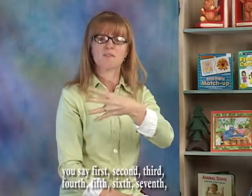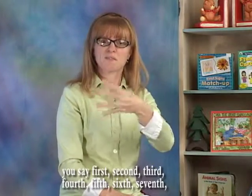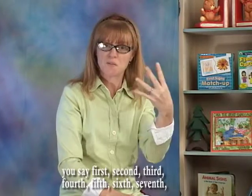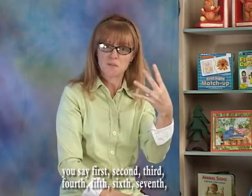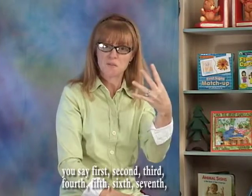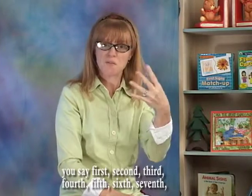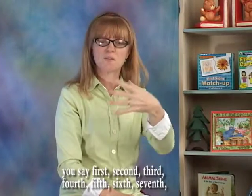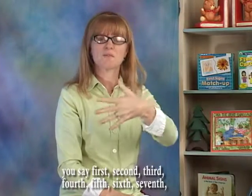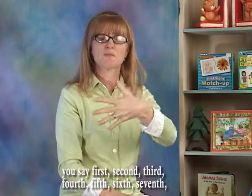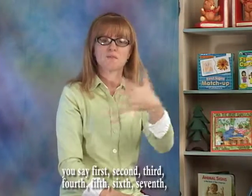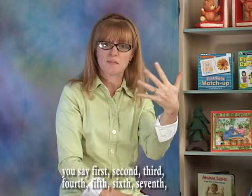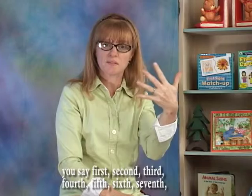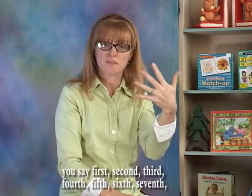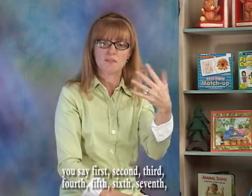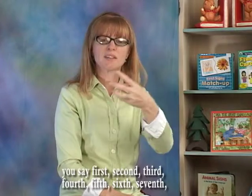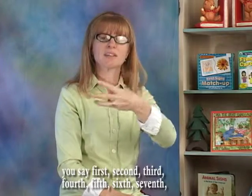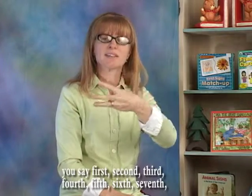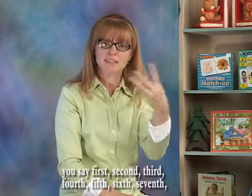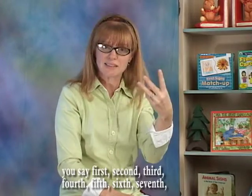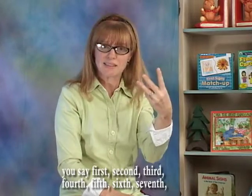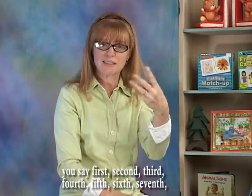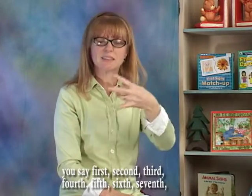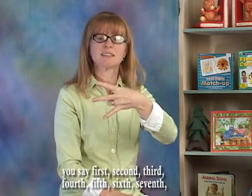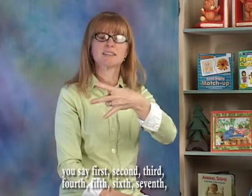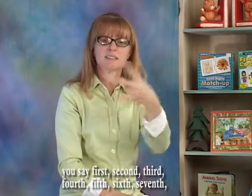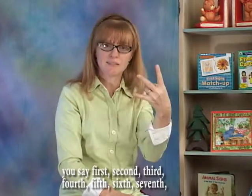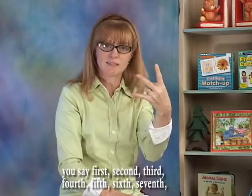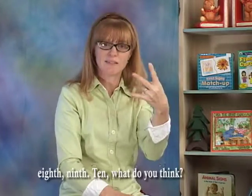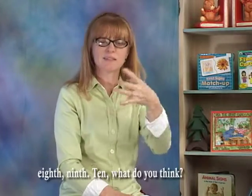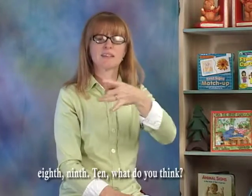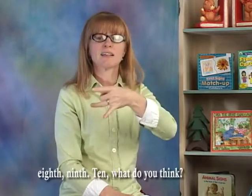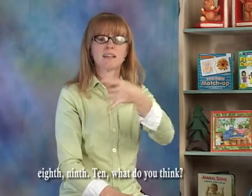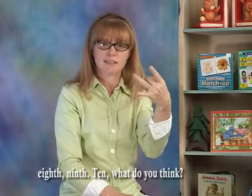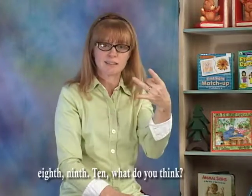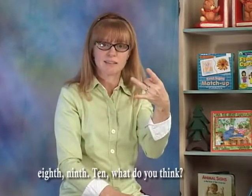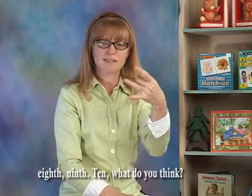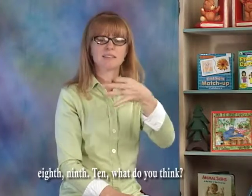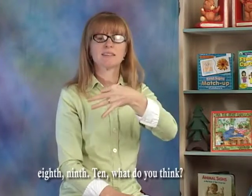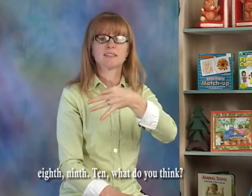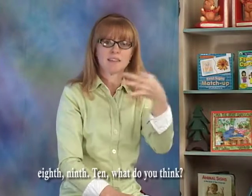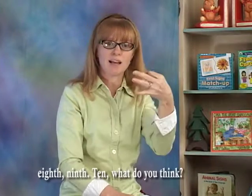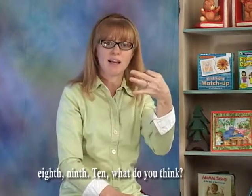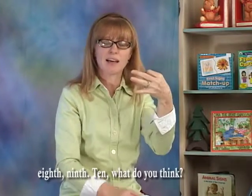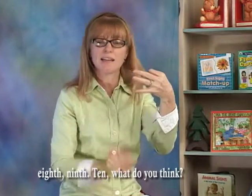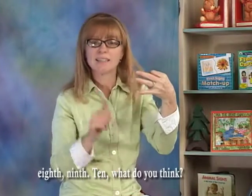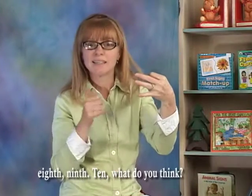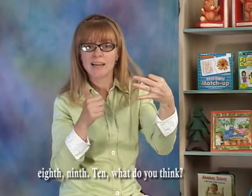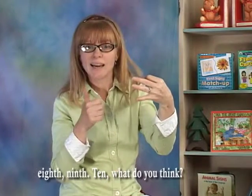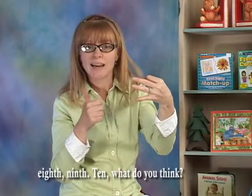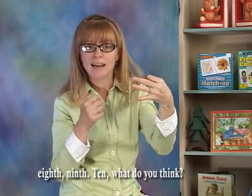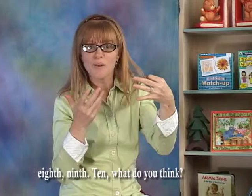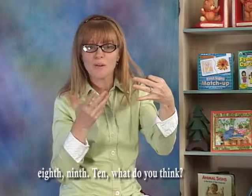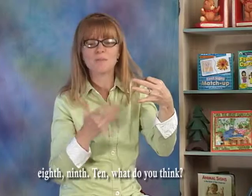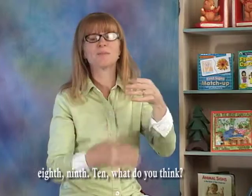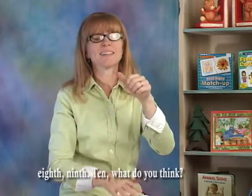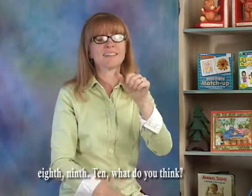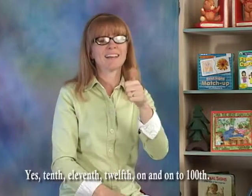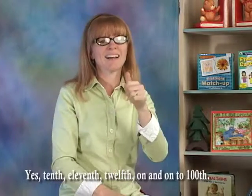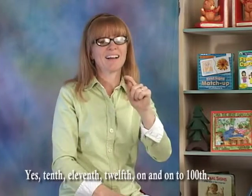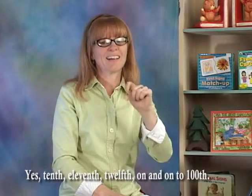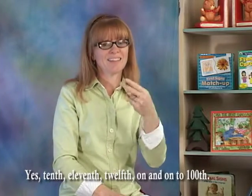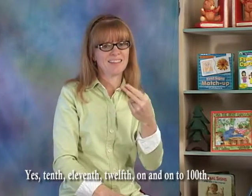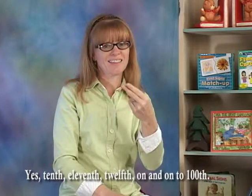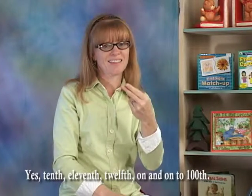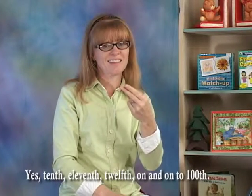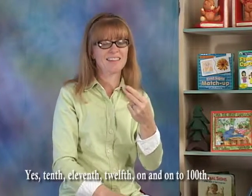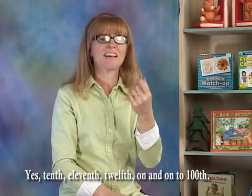third, fourth, fifth, sixth, seventh, eighth, ninth, 10. What do